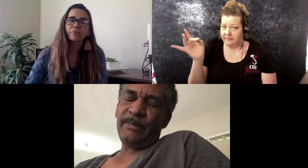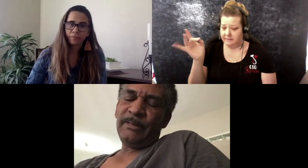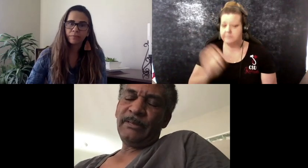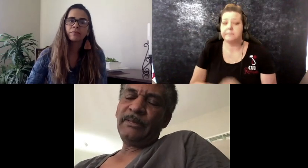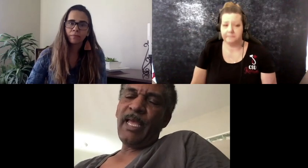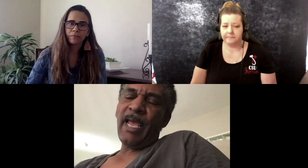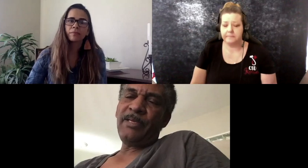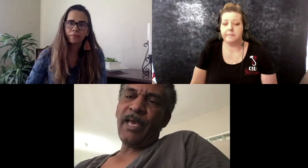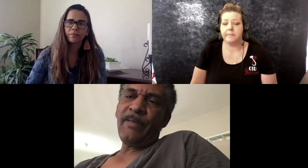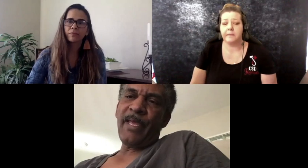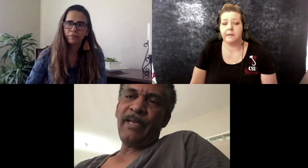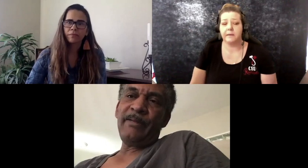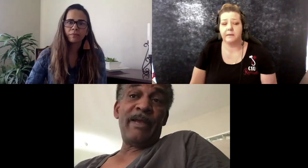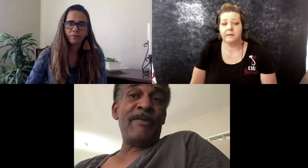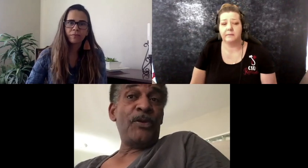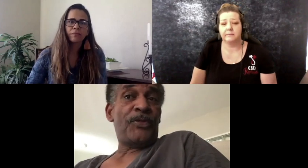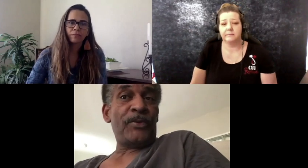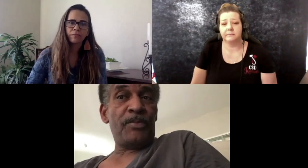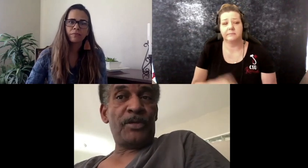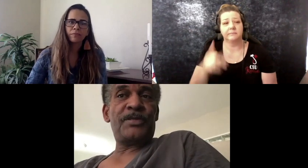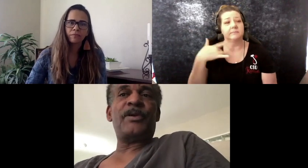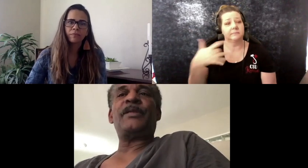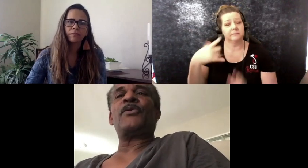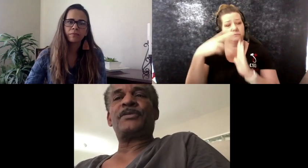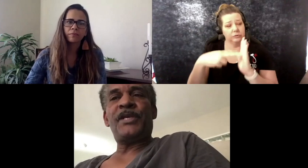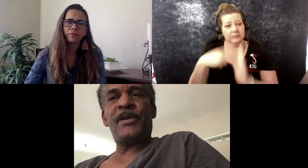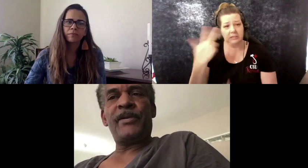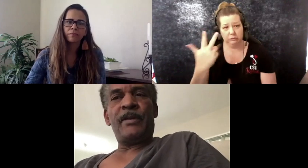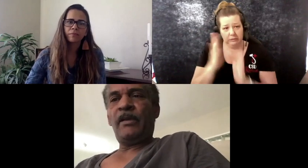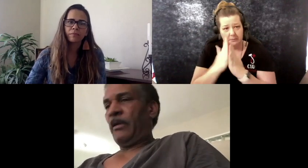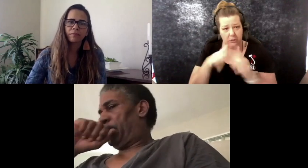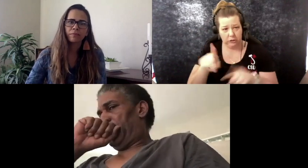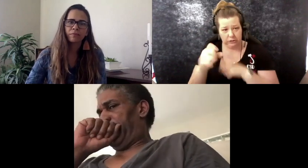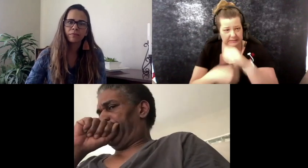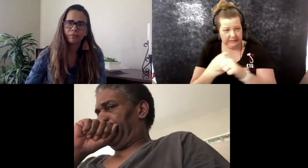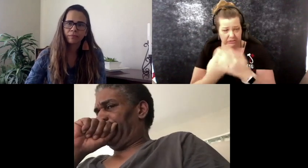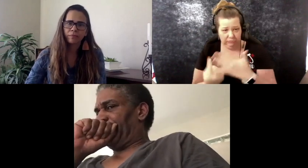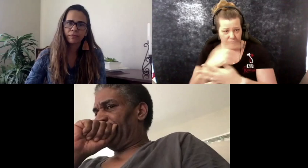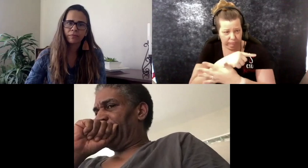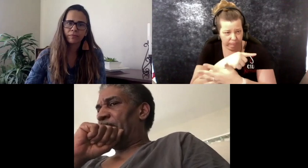Yeah. And yeah, they review 3 books during the course of the year.